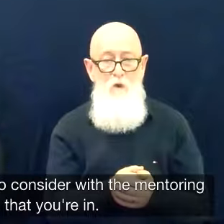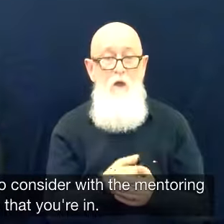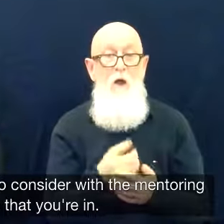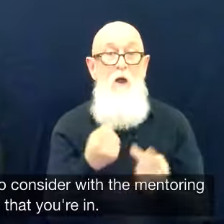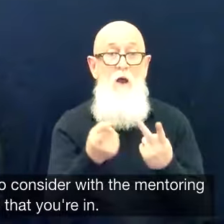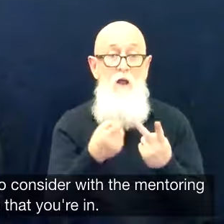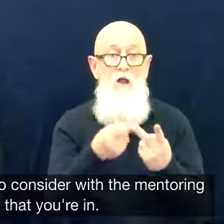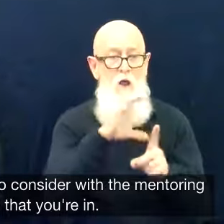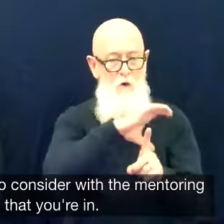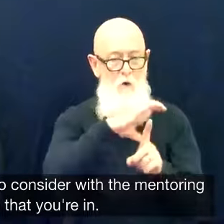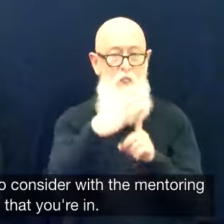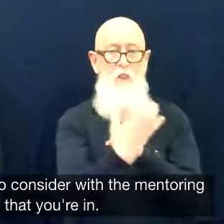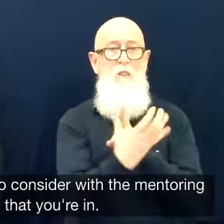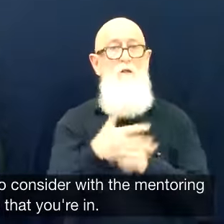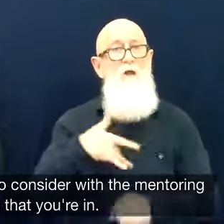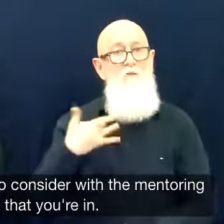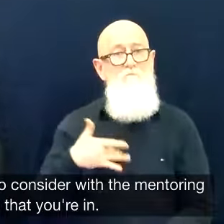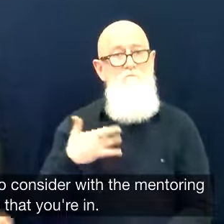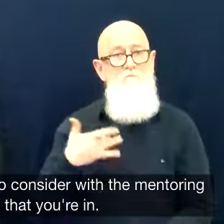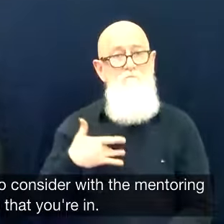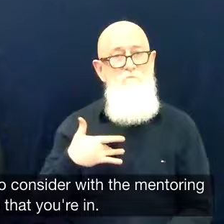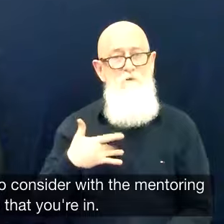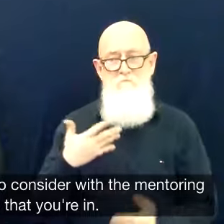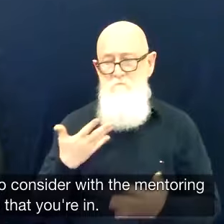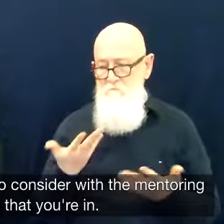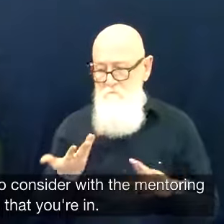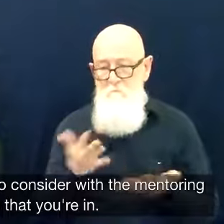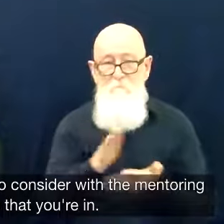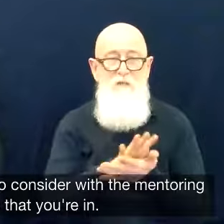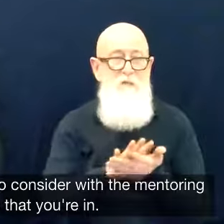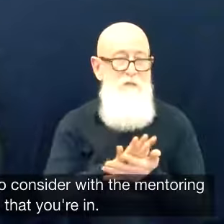life, which really is, it could be